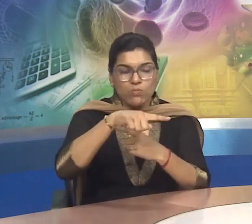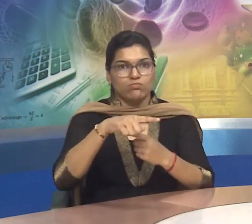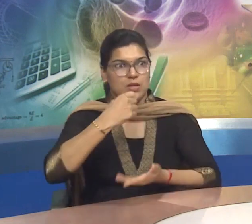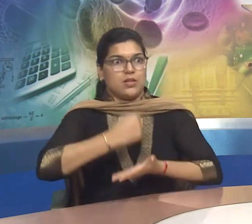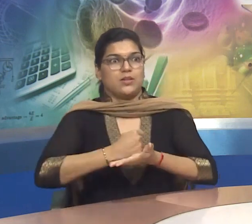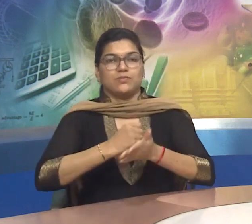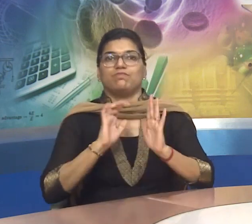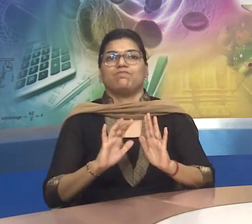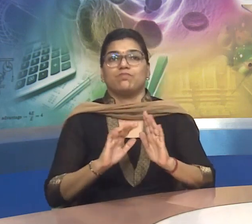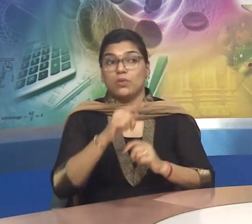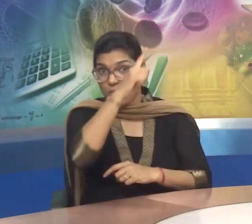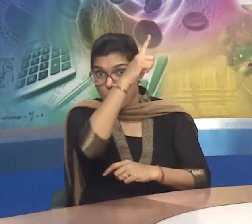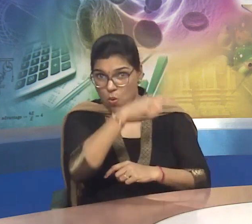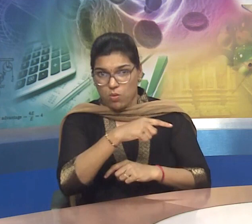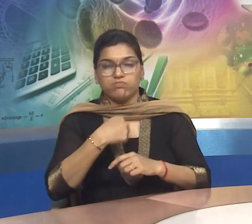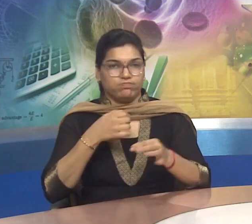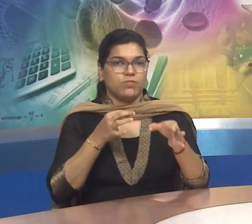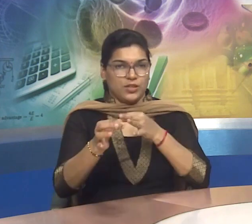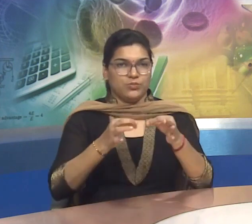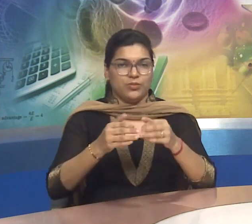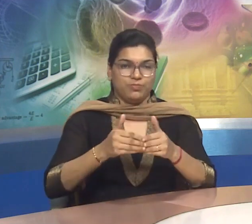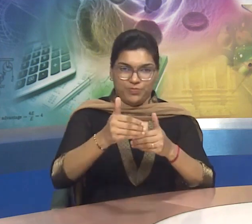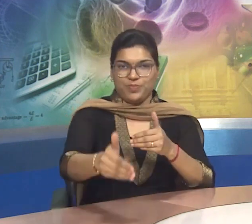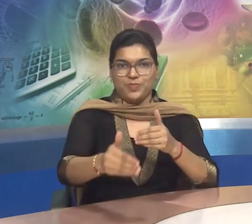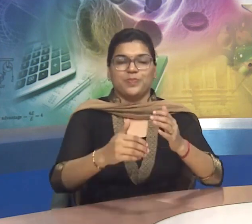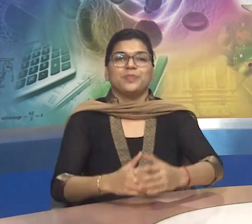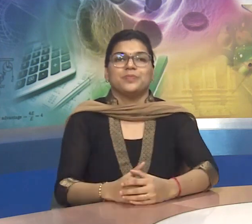objective is we will be able to understand the right to education.